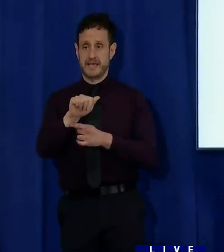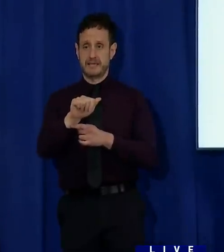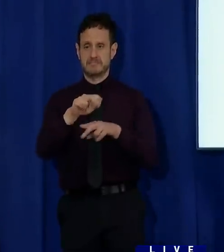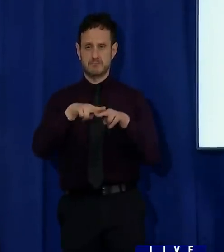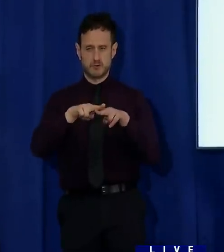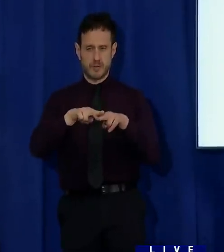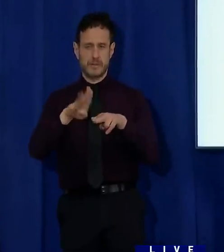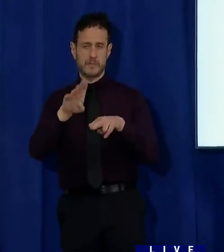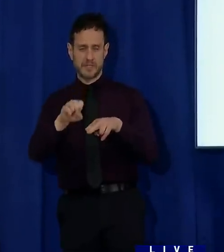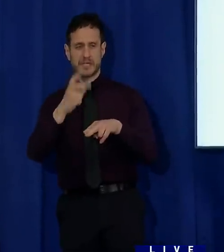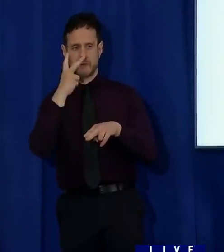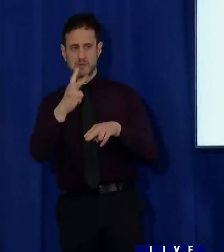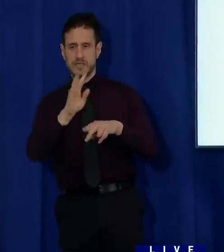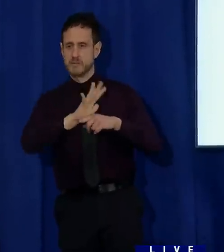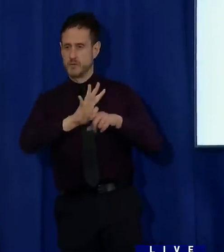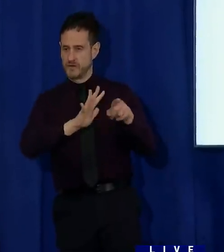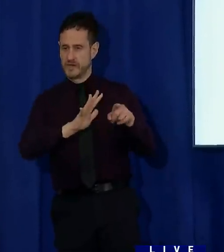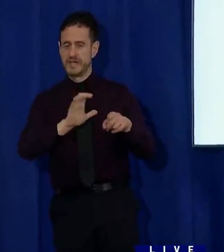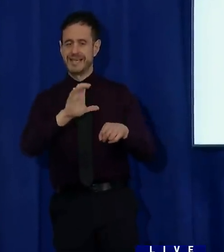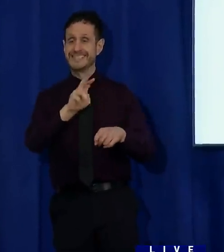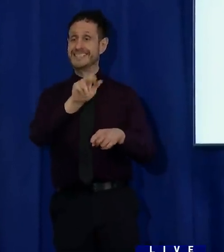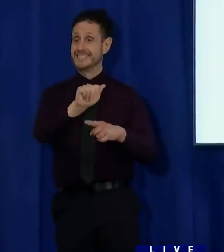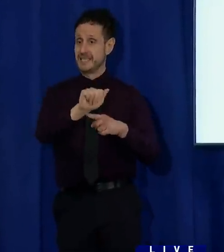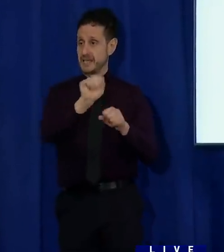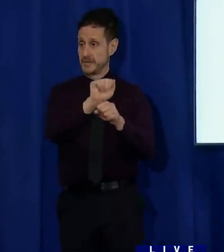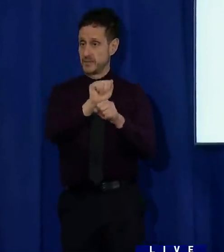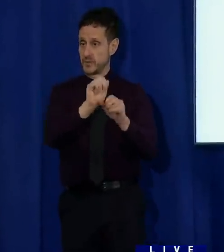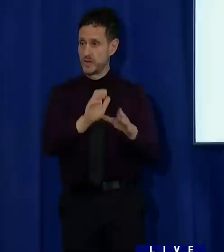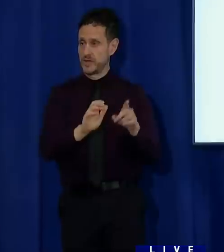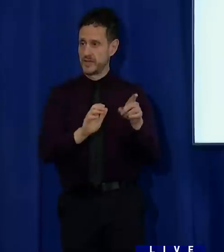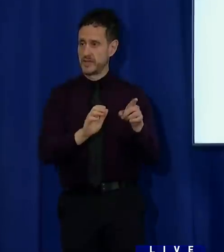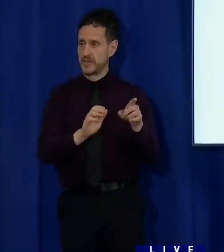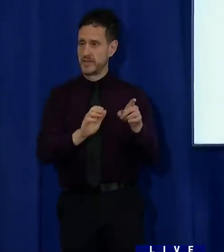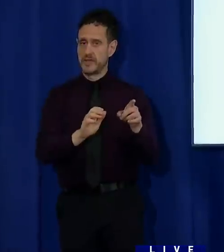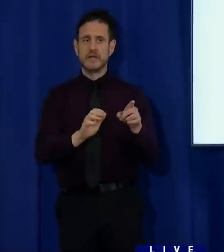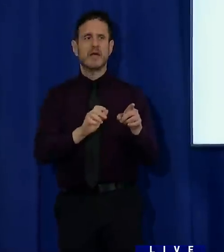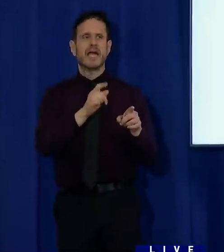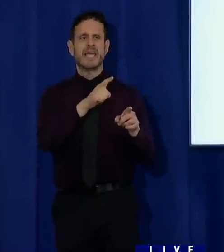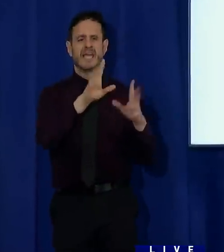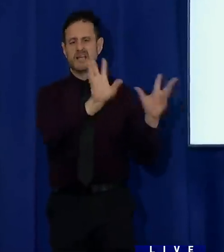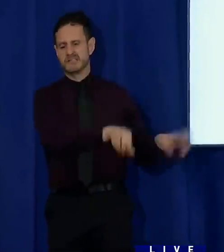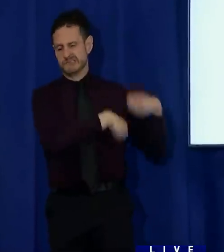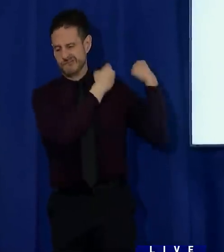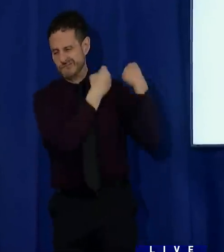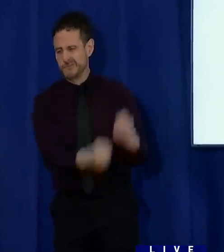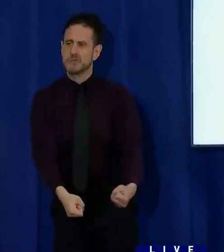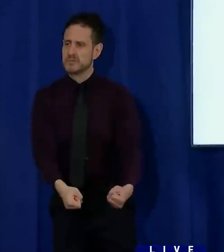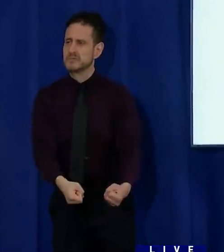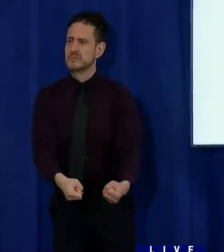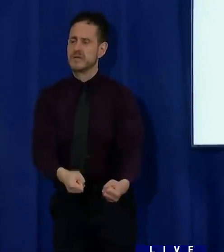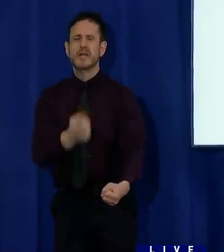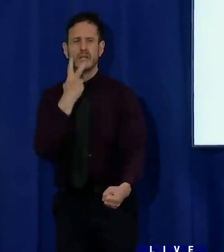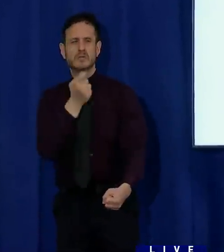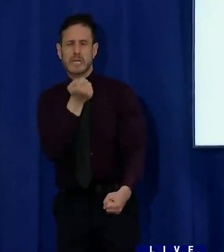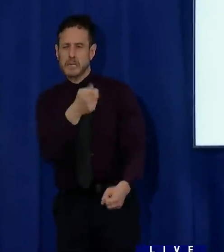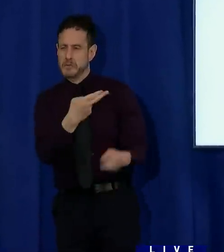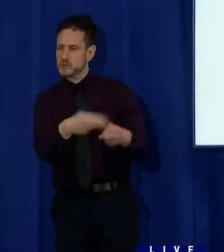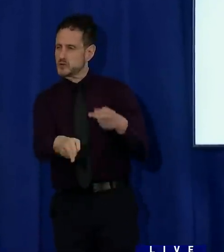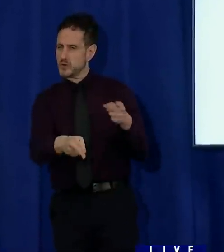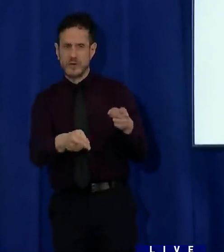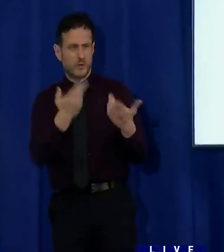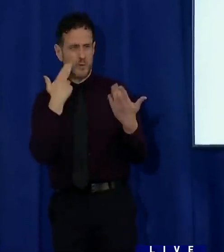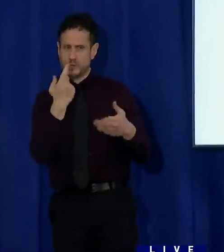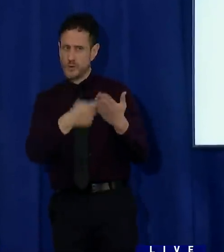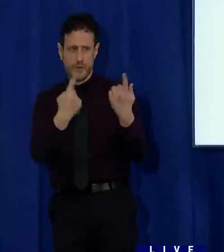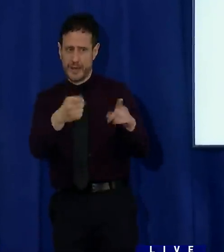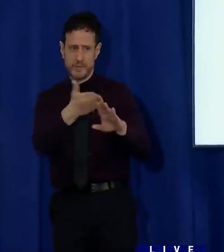you seen it? I have. A CTA employee slamming someone. Yes. Obviously, you see just a bit of it. Yeah. You don't know what might have